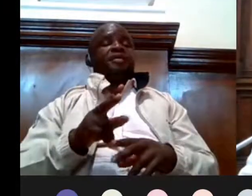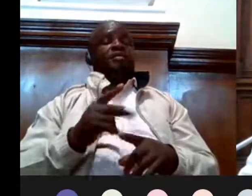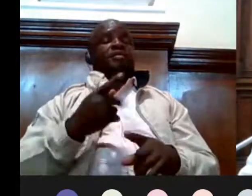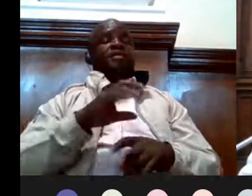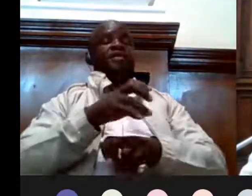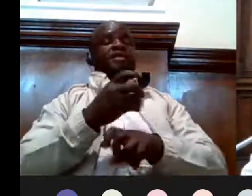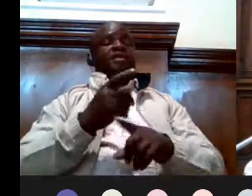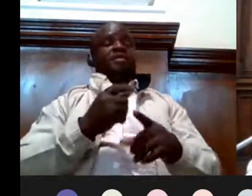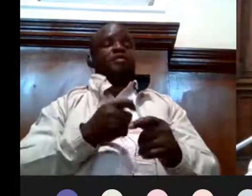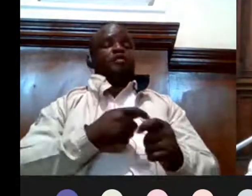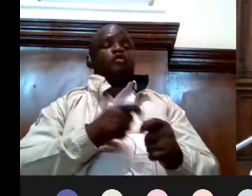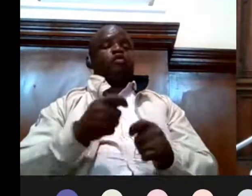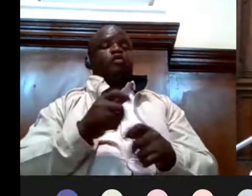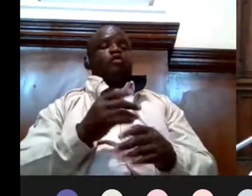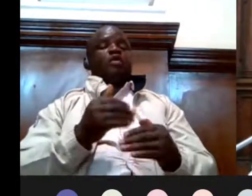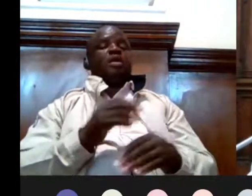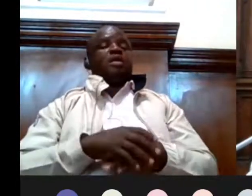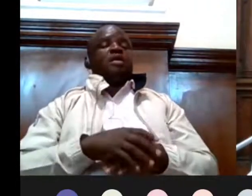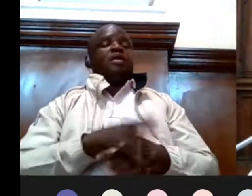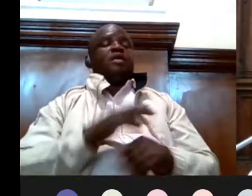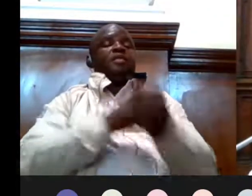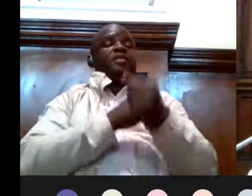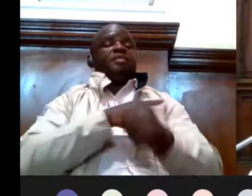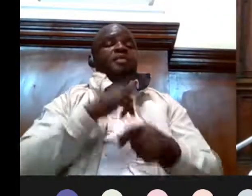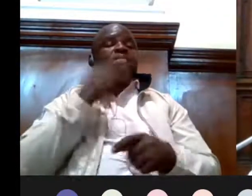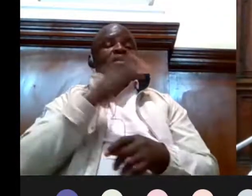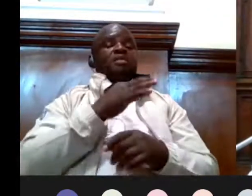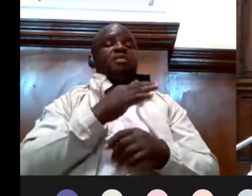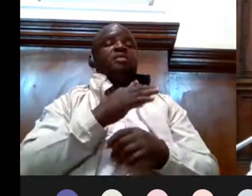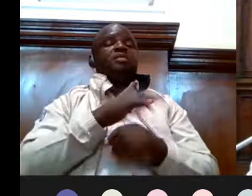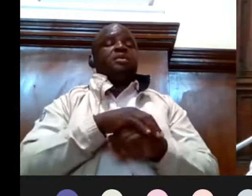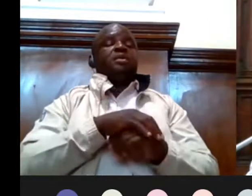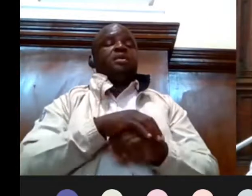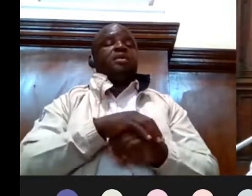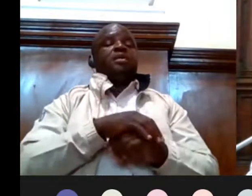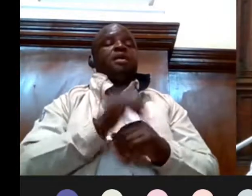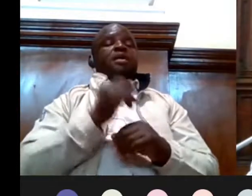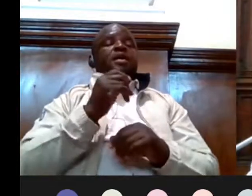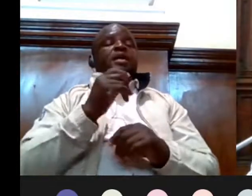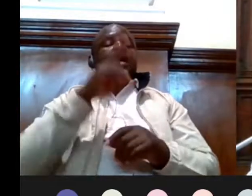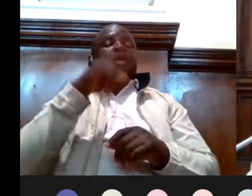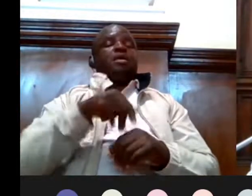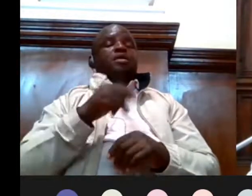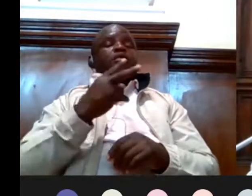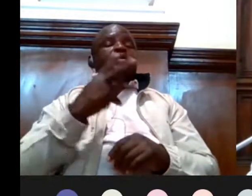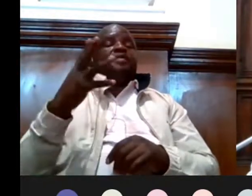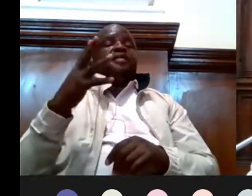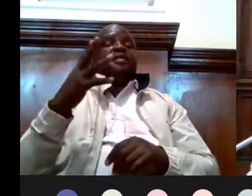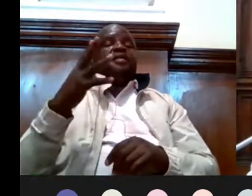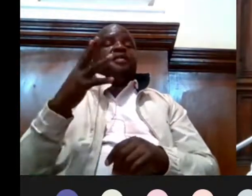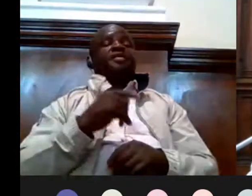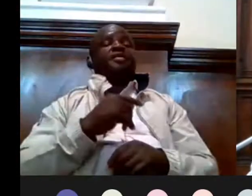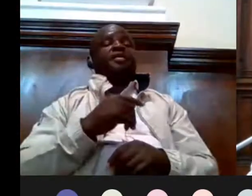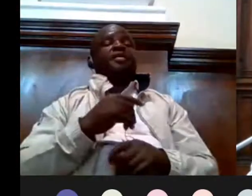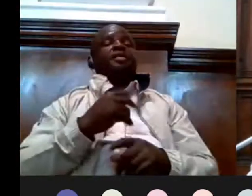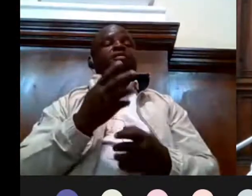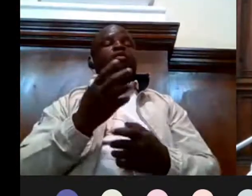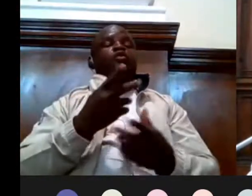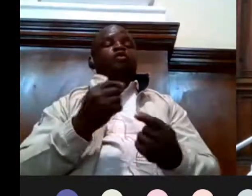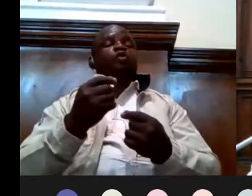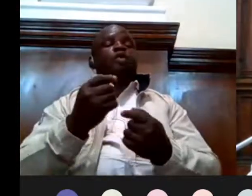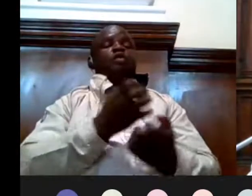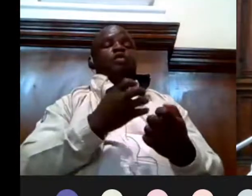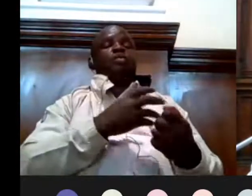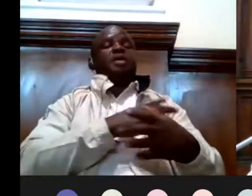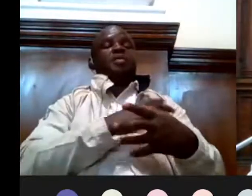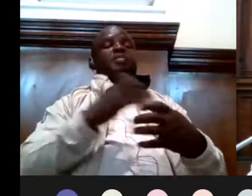government, coordinated by the Office of the Premier, has on the 25th of August coordinated an economic